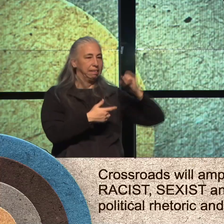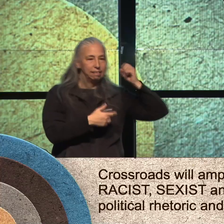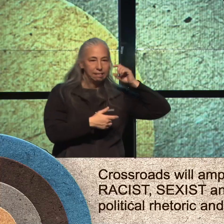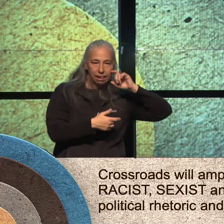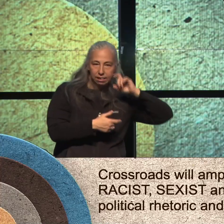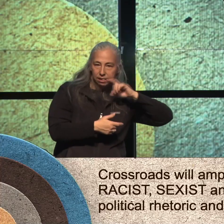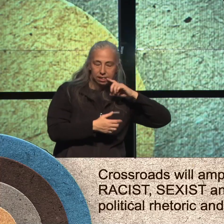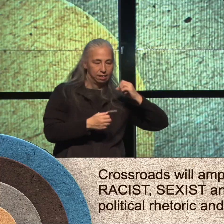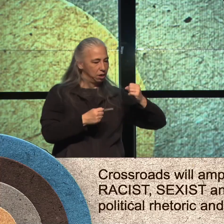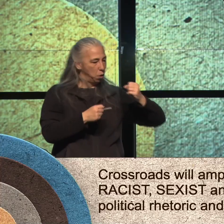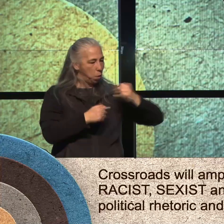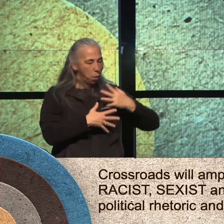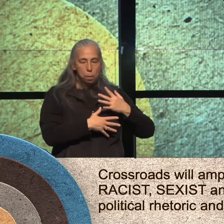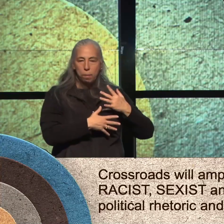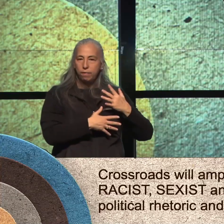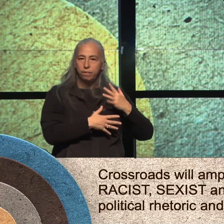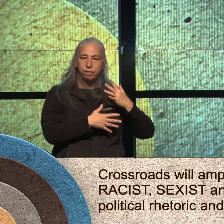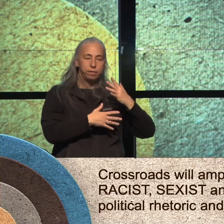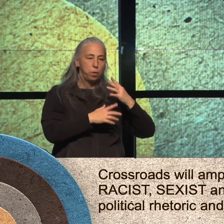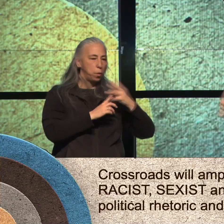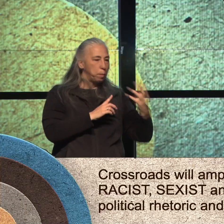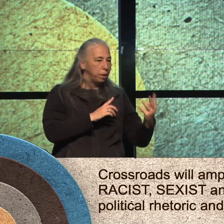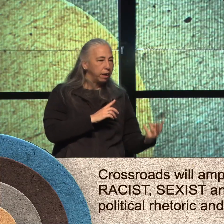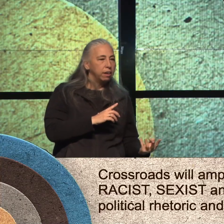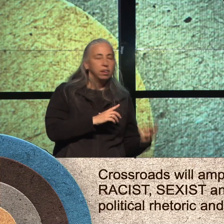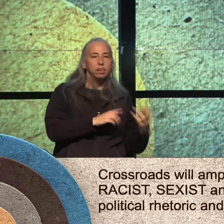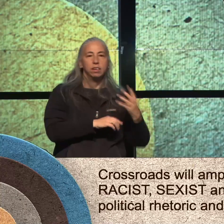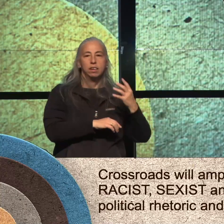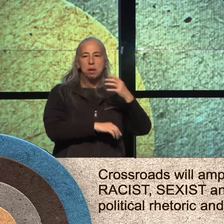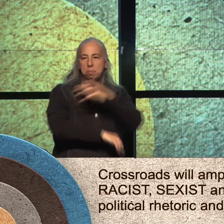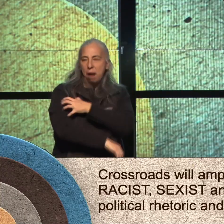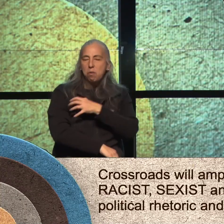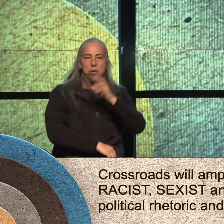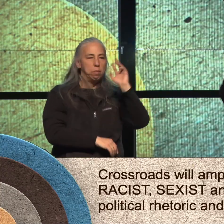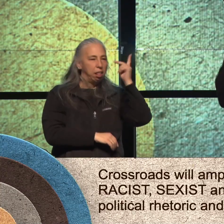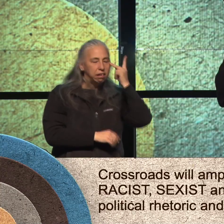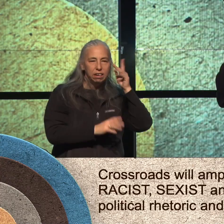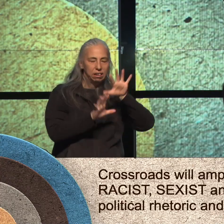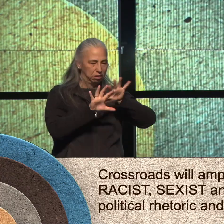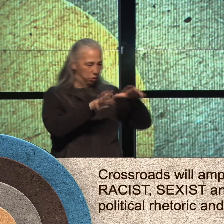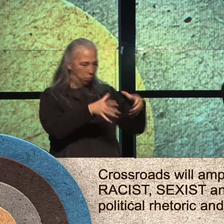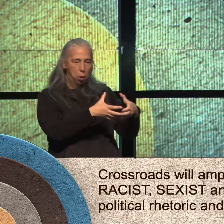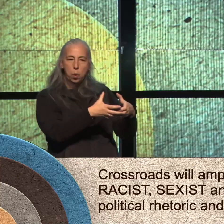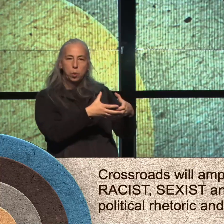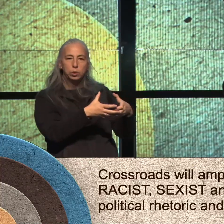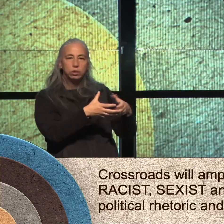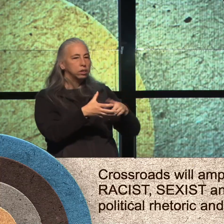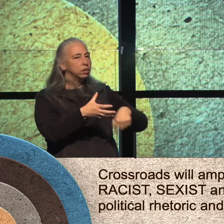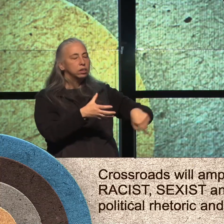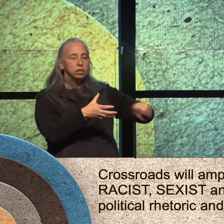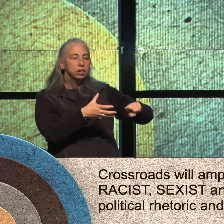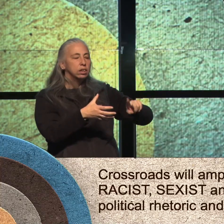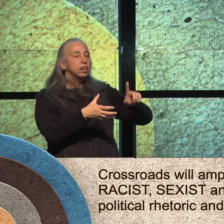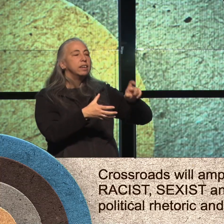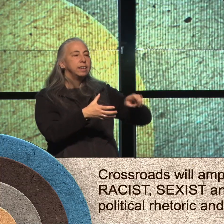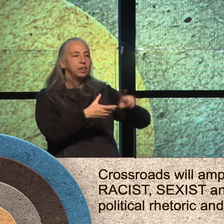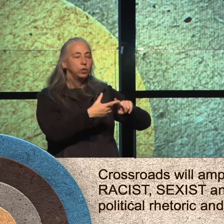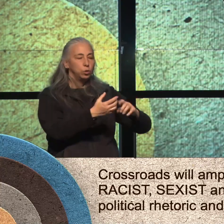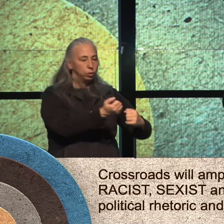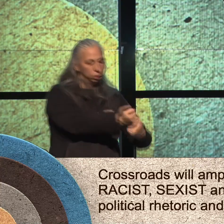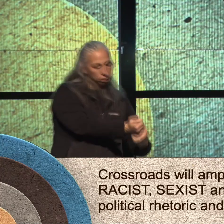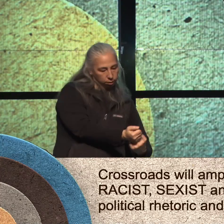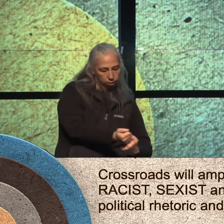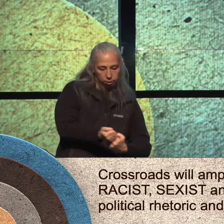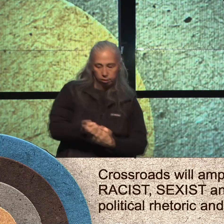homophobic religious and political rhetoric and policies. If we're going to follow Jesus,